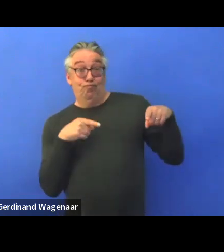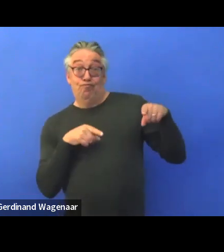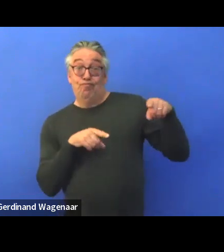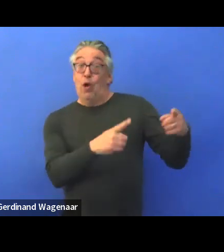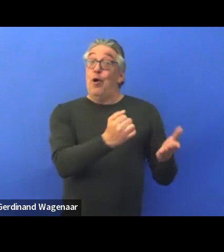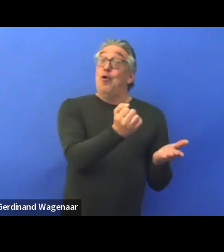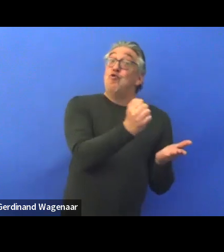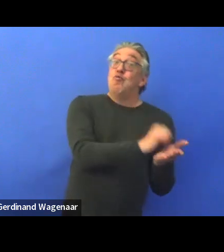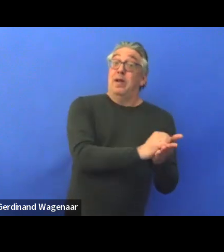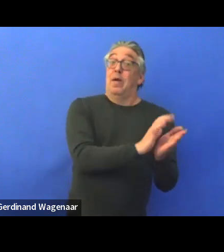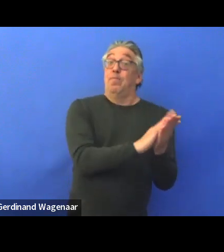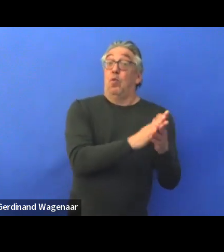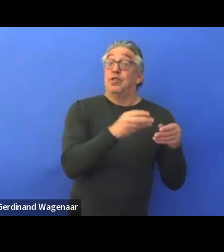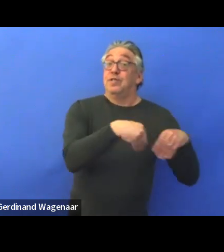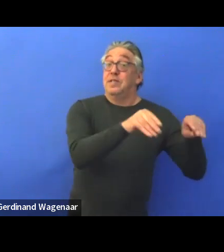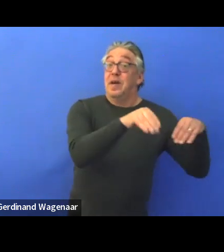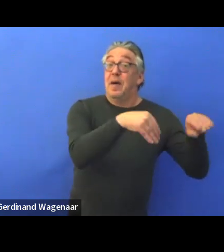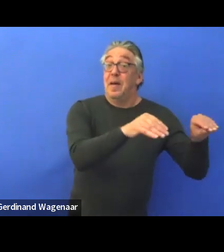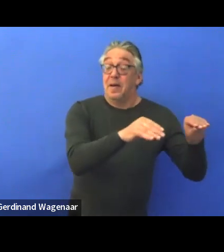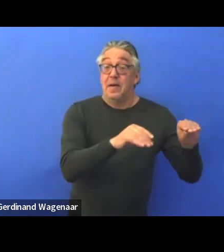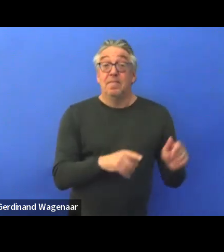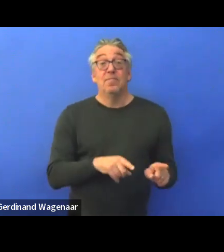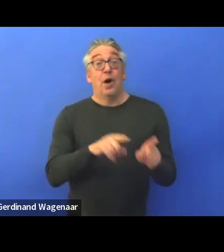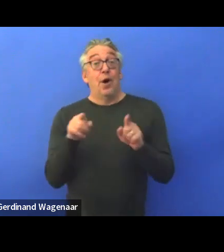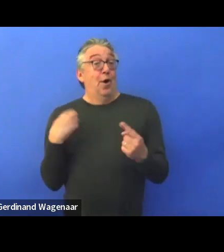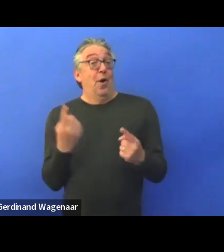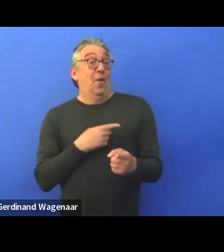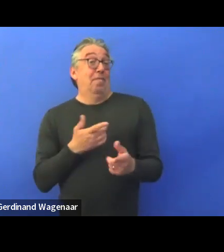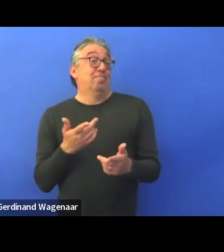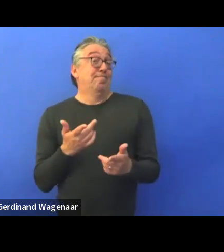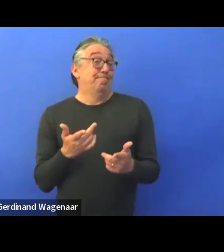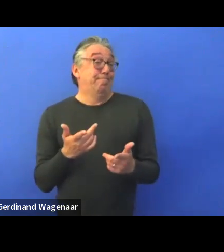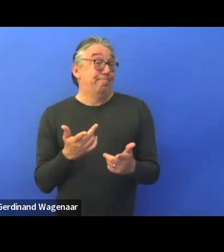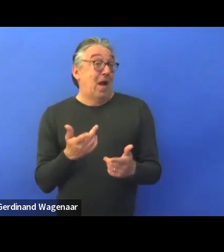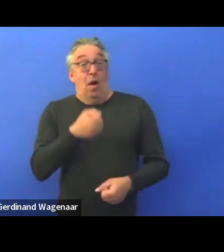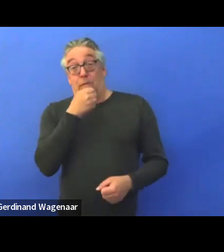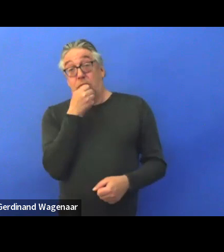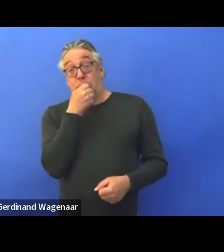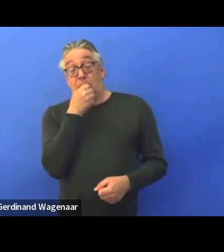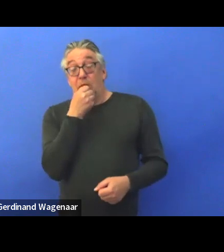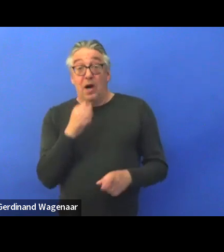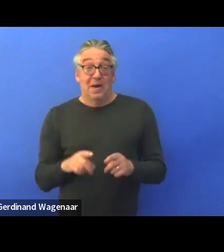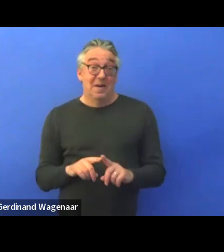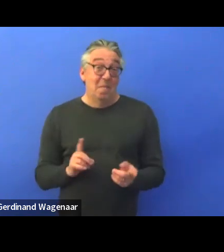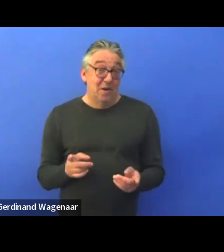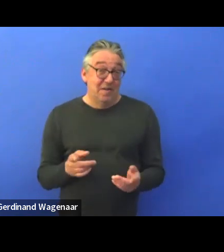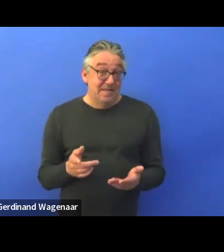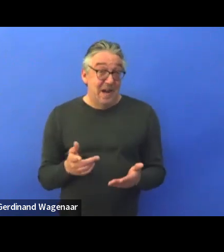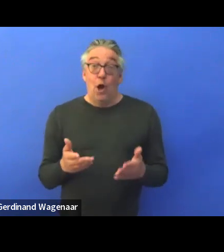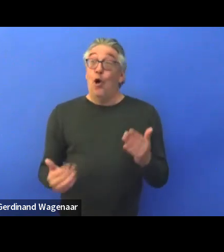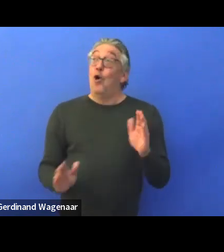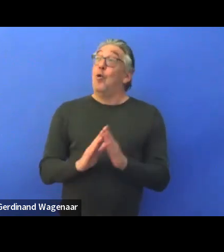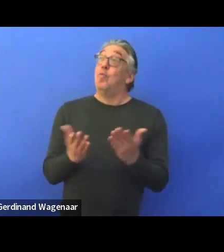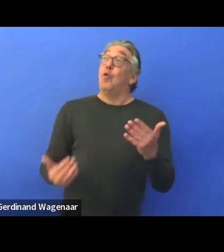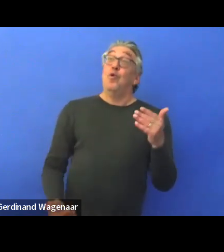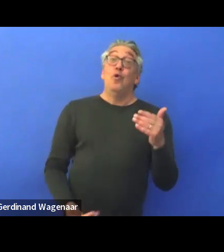print disabilities. But this lady maybe had to wait for some time for the book to be available to her. If someone wanted to